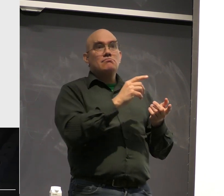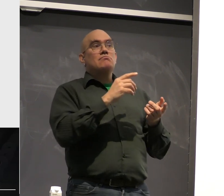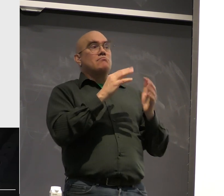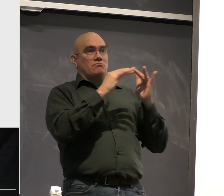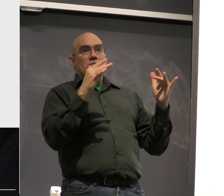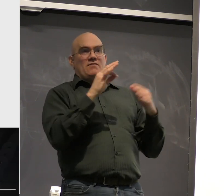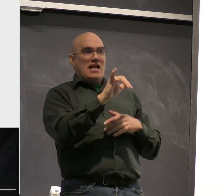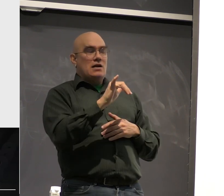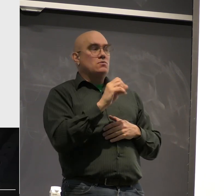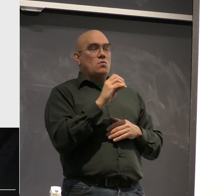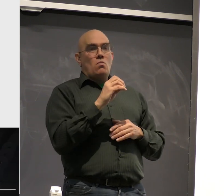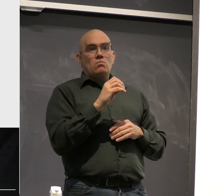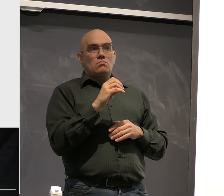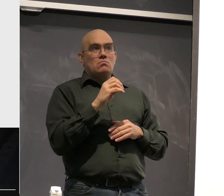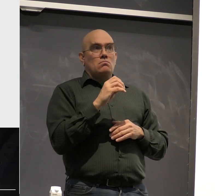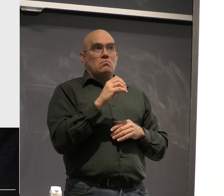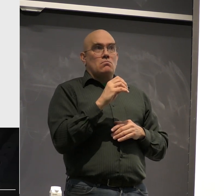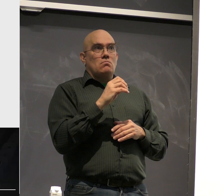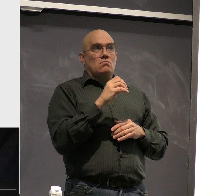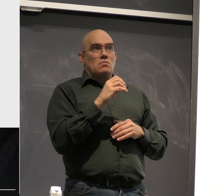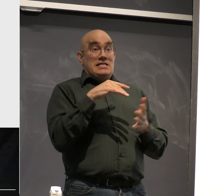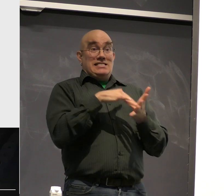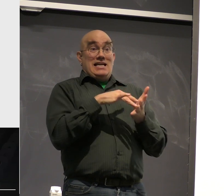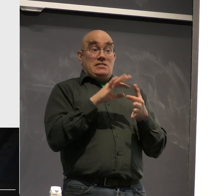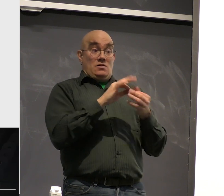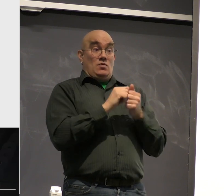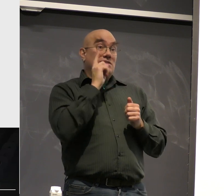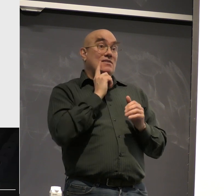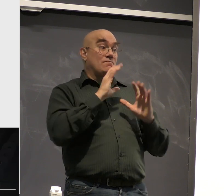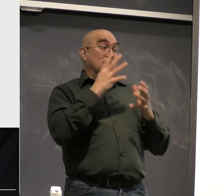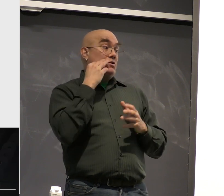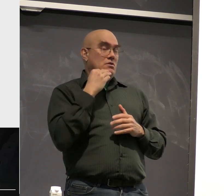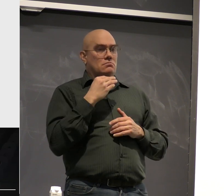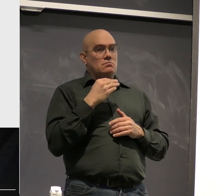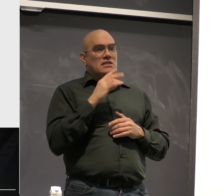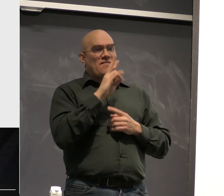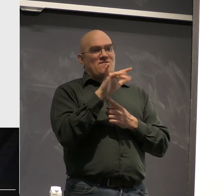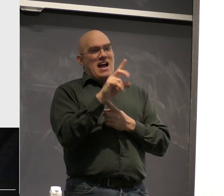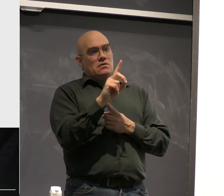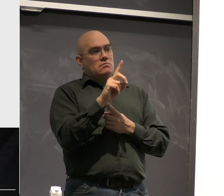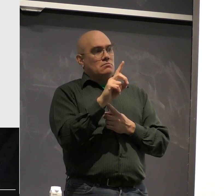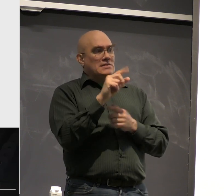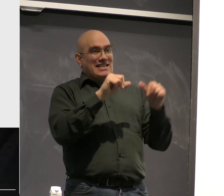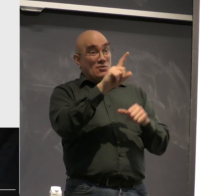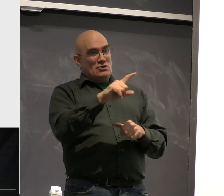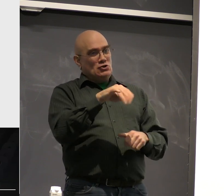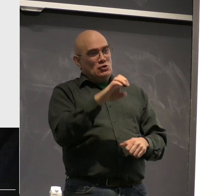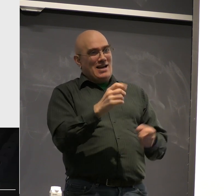is lessened and the like for all of those reasons. Now, the studies about deaf people and their experiences, those are